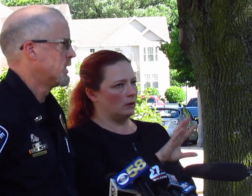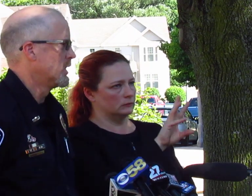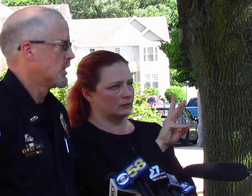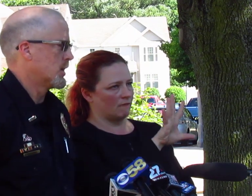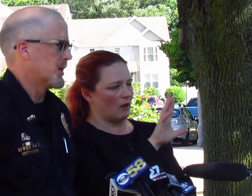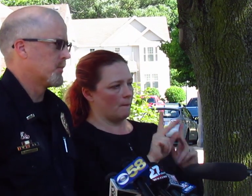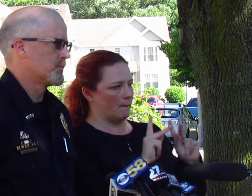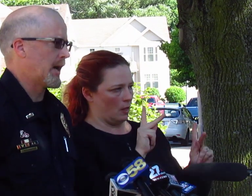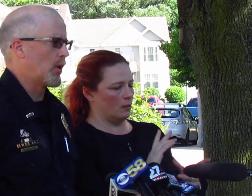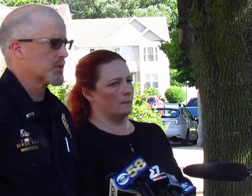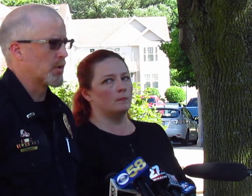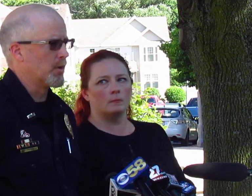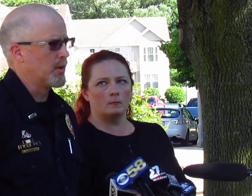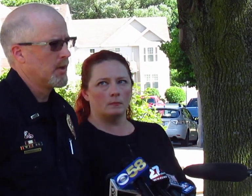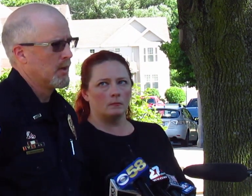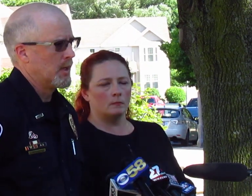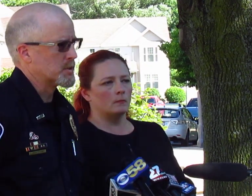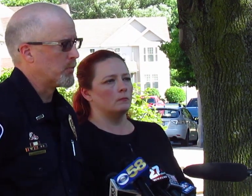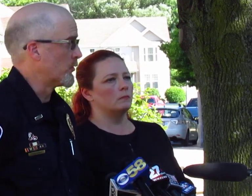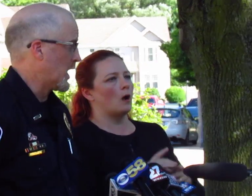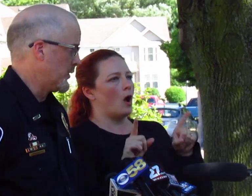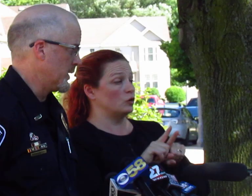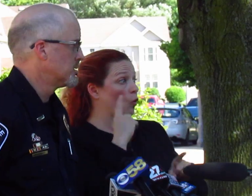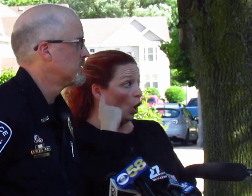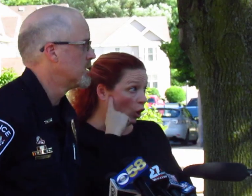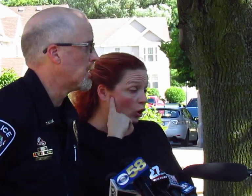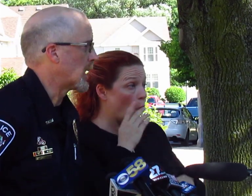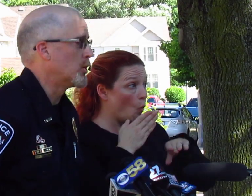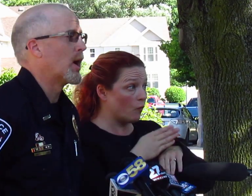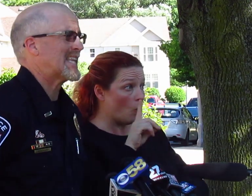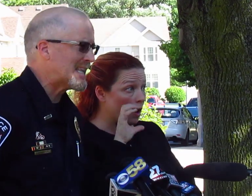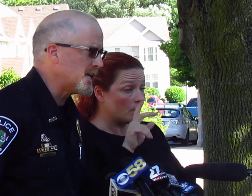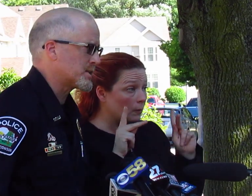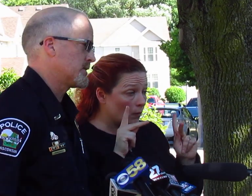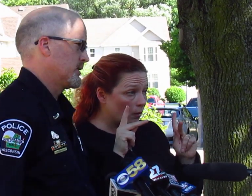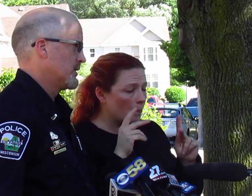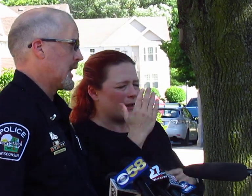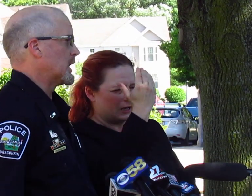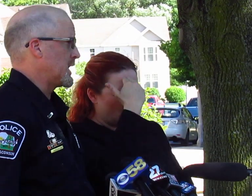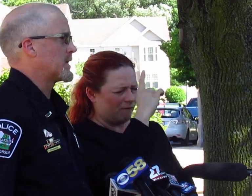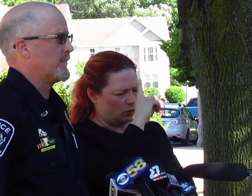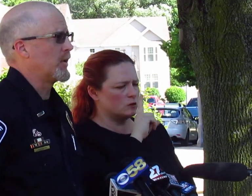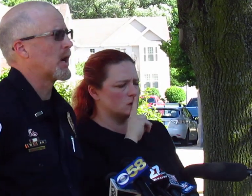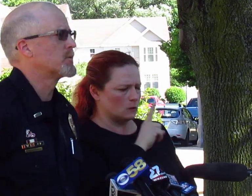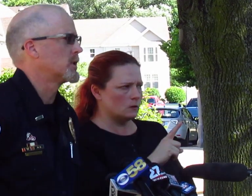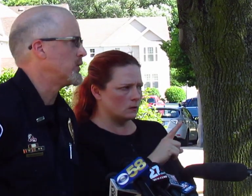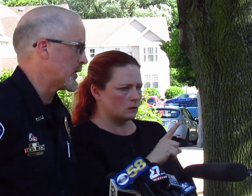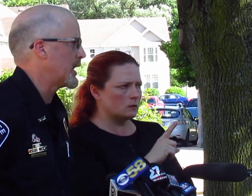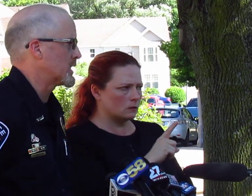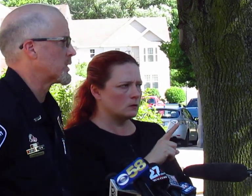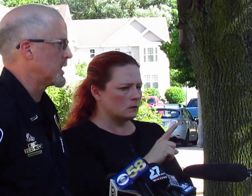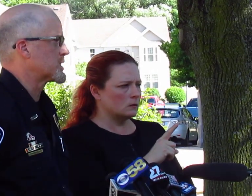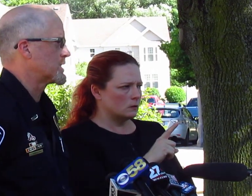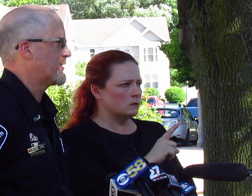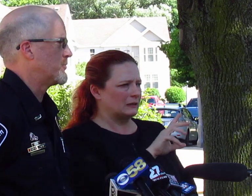people. I also heard it was up over 100. And I know at least, and I'm very comfortable giving you